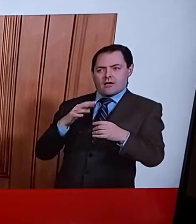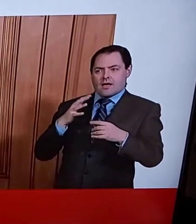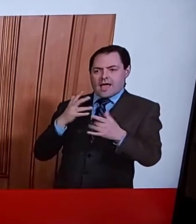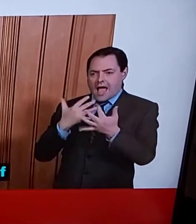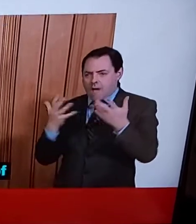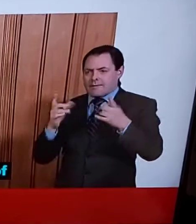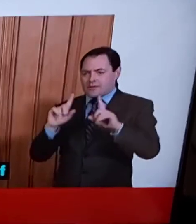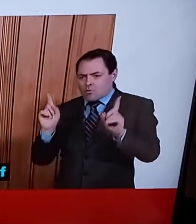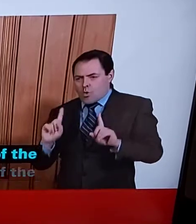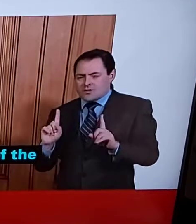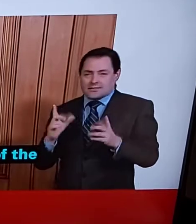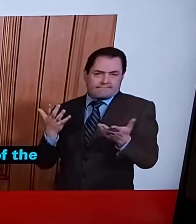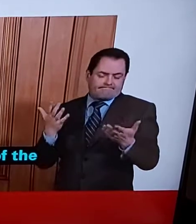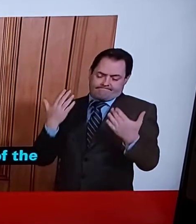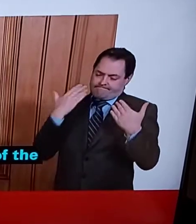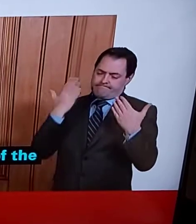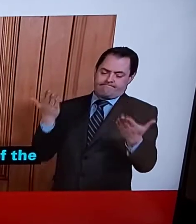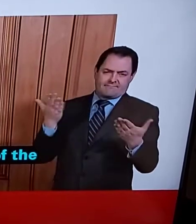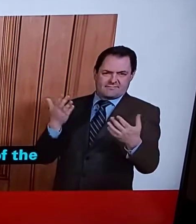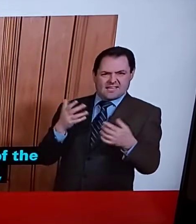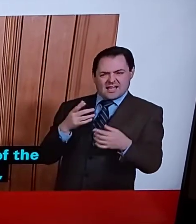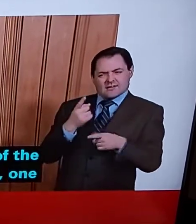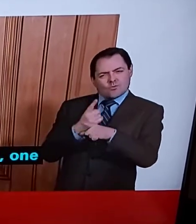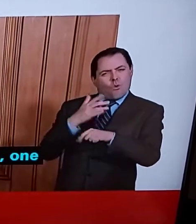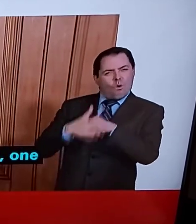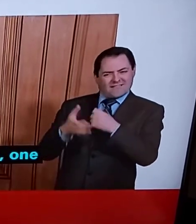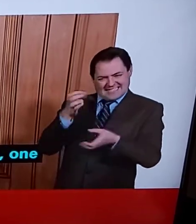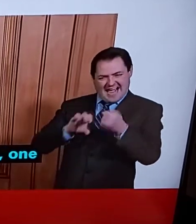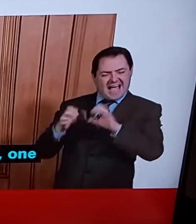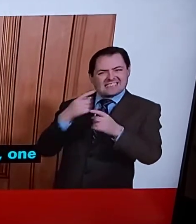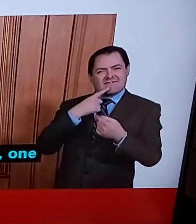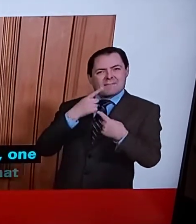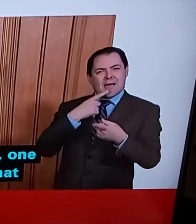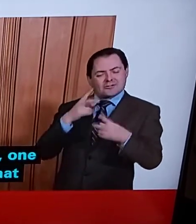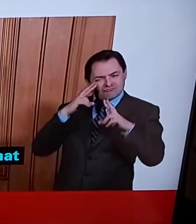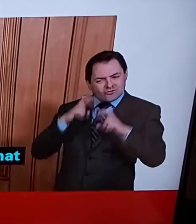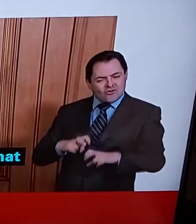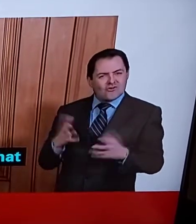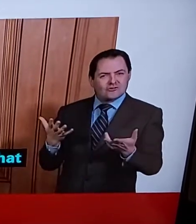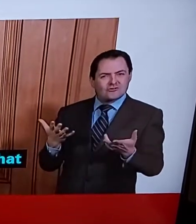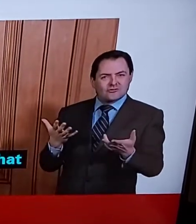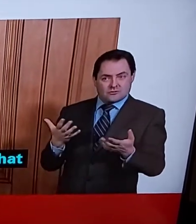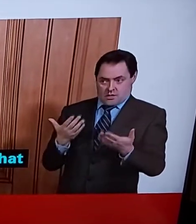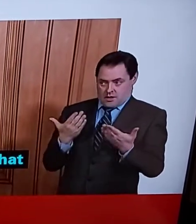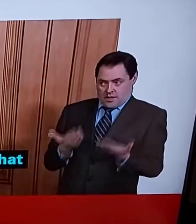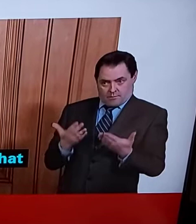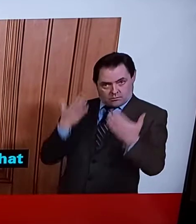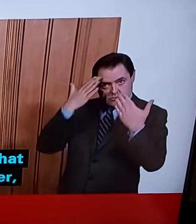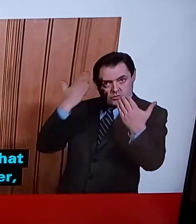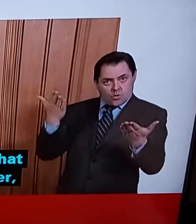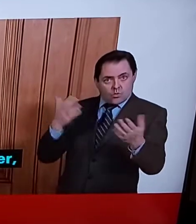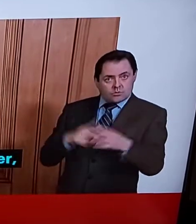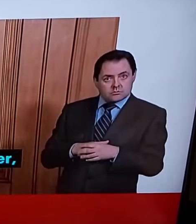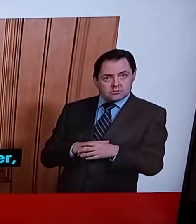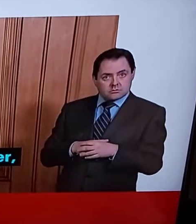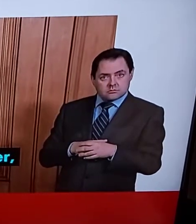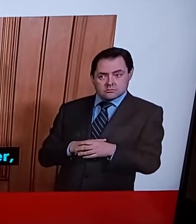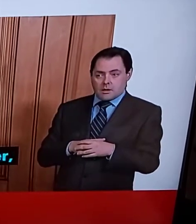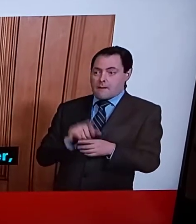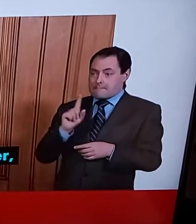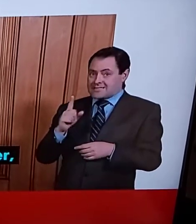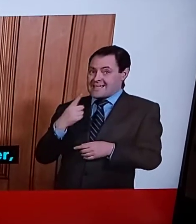pieces of the jigsaw that I've been talking about earlier, that we don't know about yet, but which will help us when we develop strategies